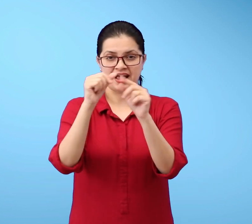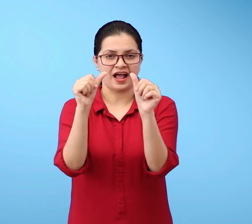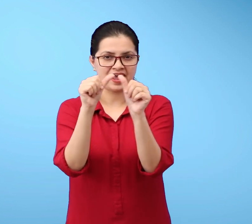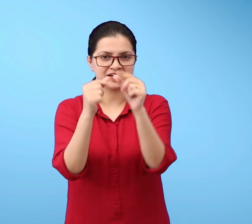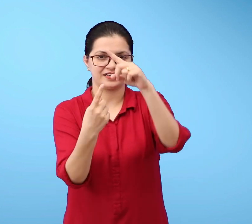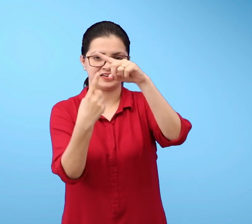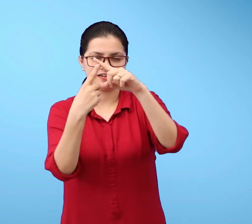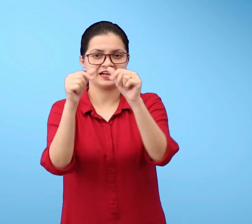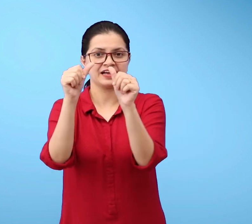Patanjali,